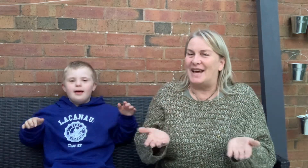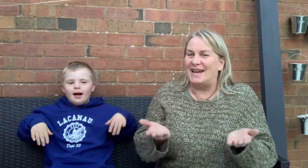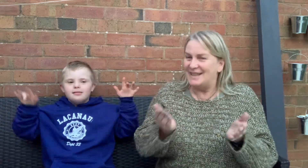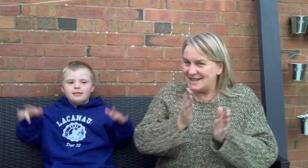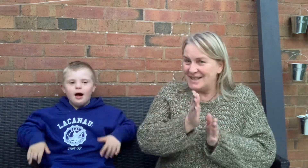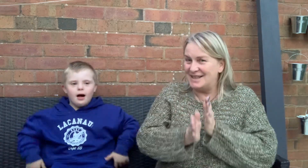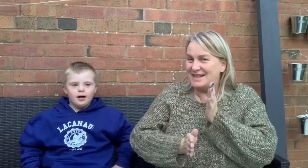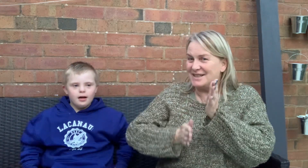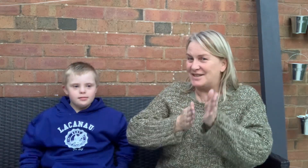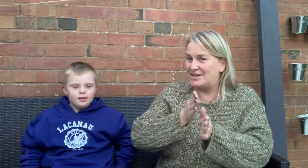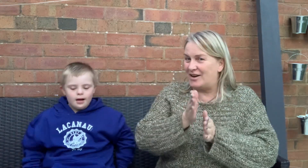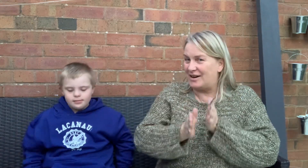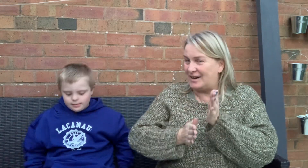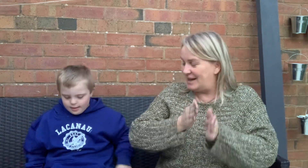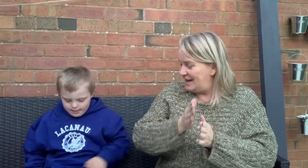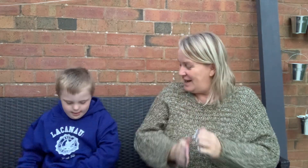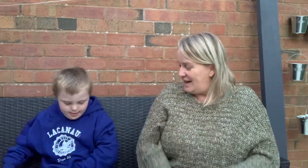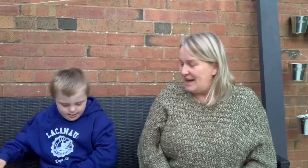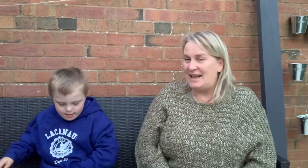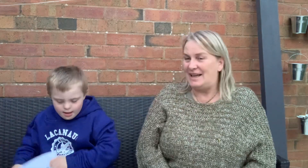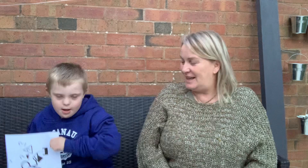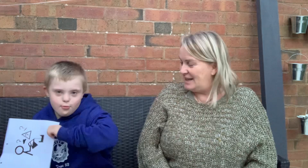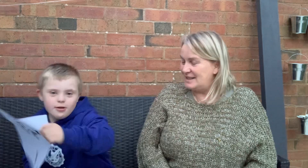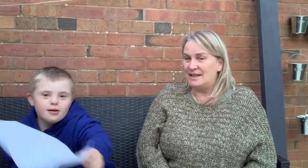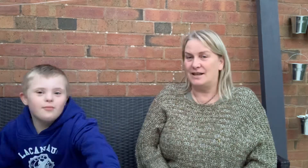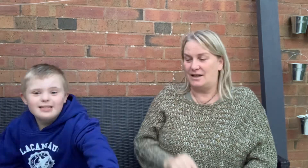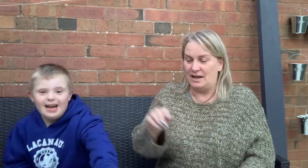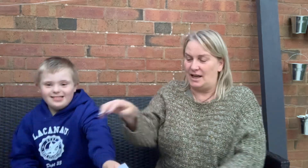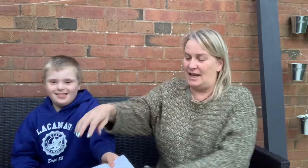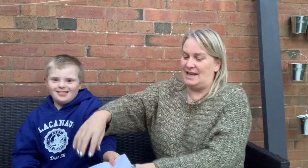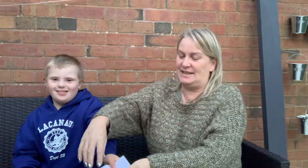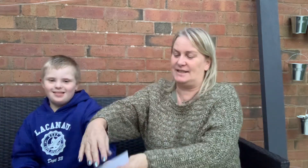day? Sign East. Is... Welcome back now. It's...